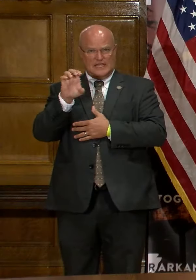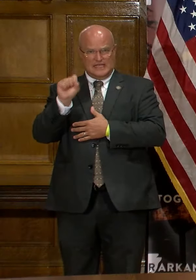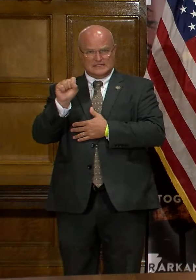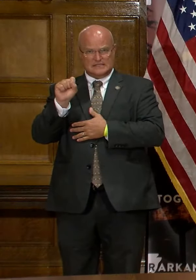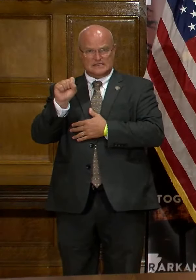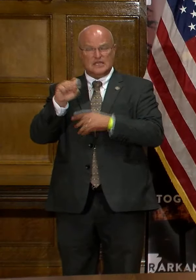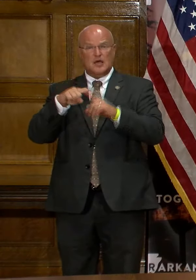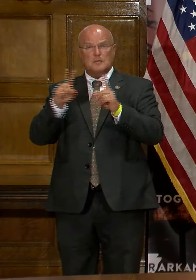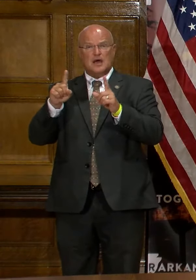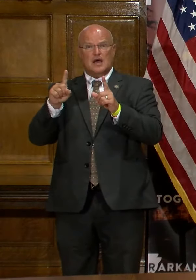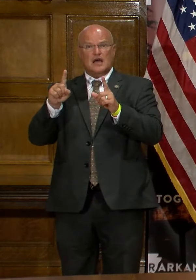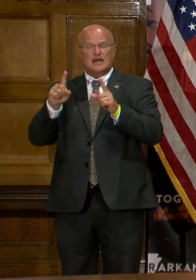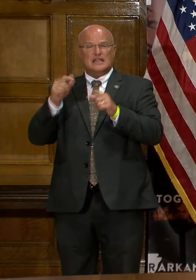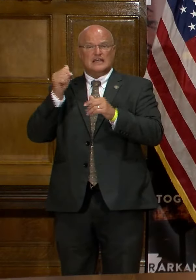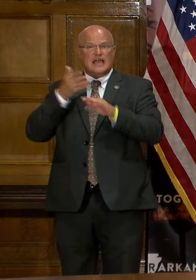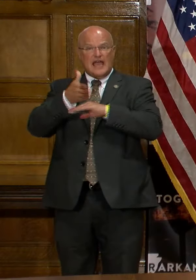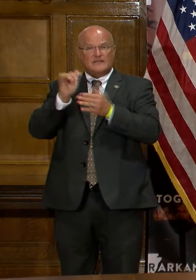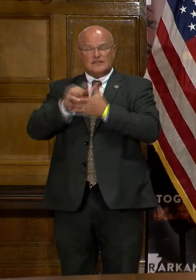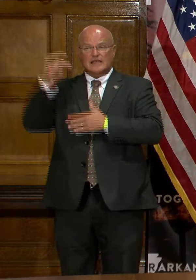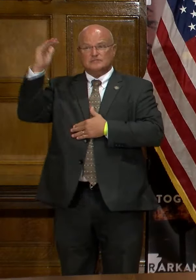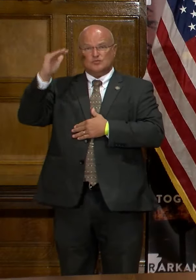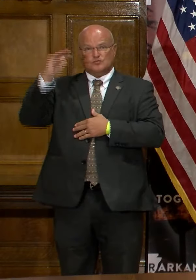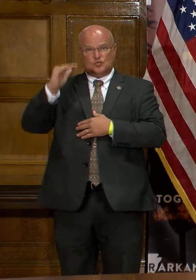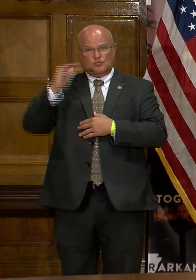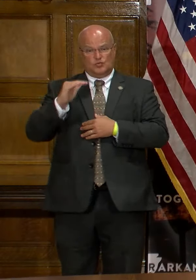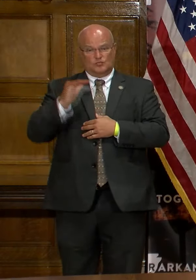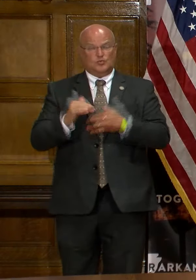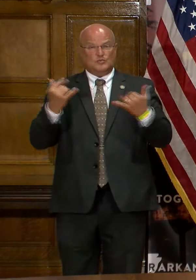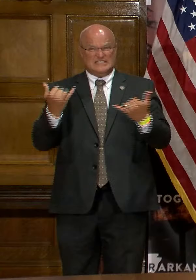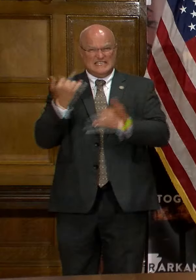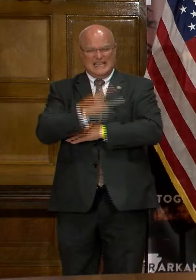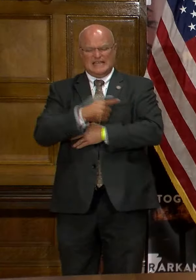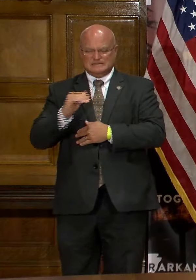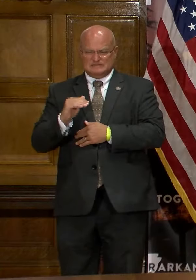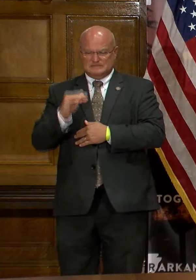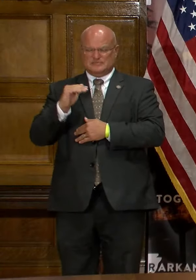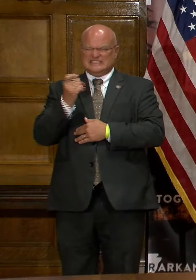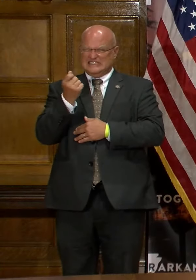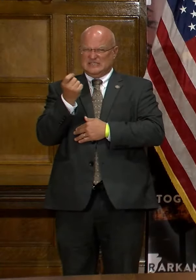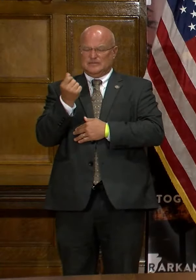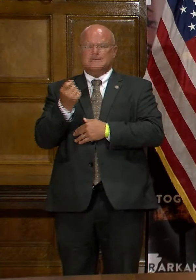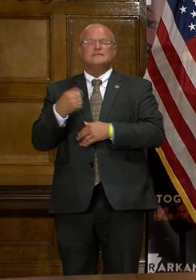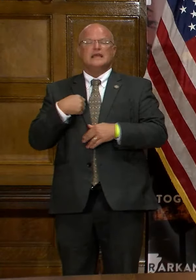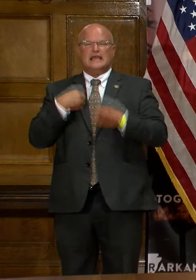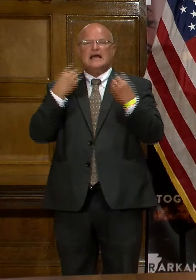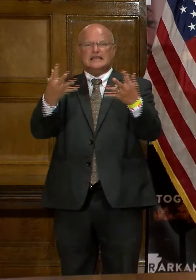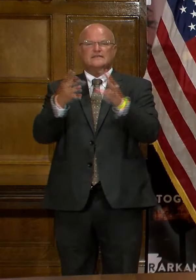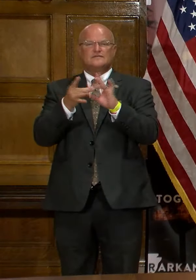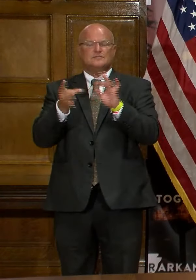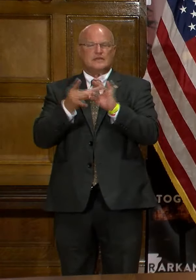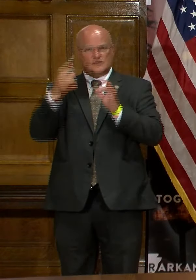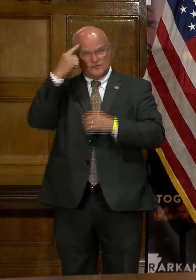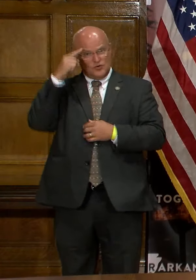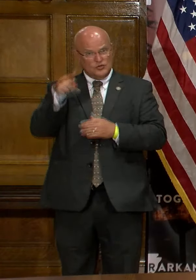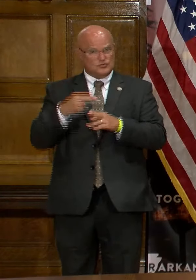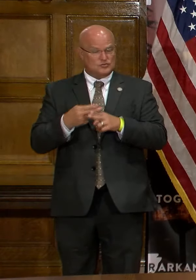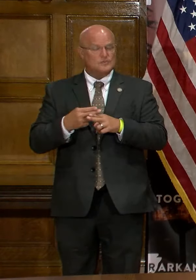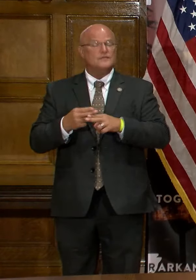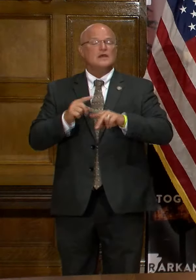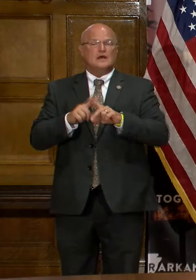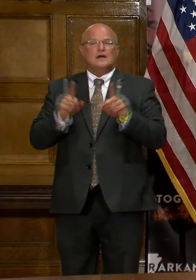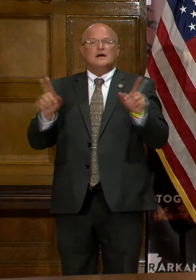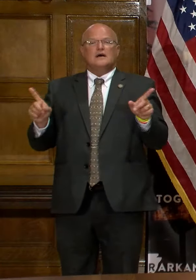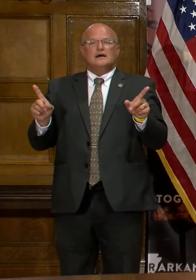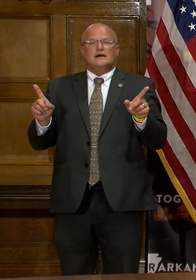day going down sequentially since then. Today we're up a little bit in our cases, and I'll give that information to you,